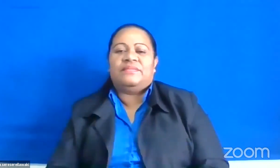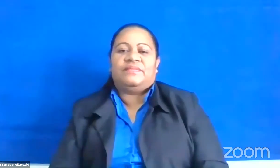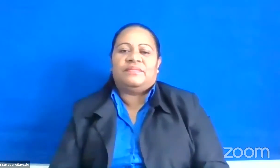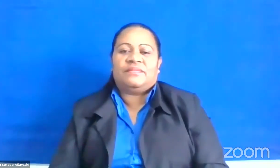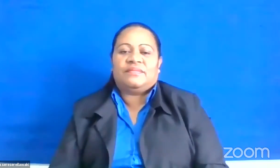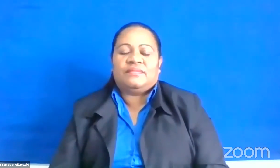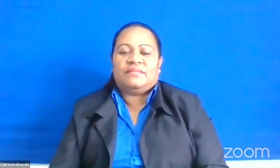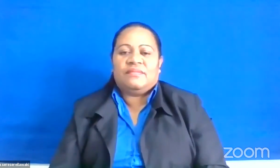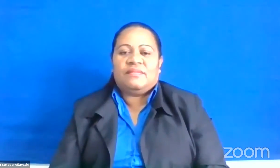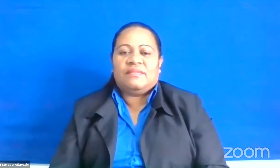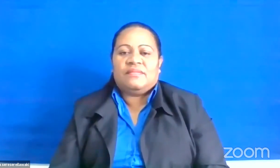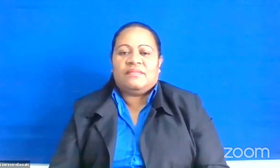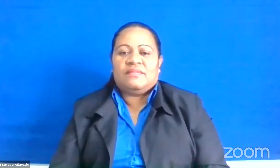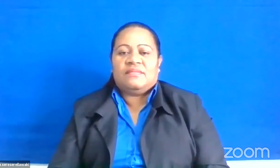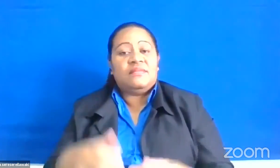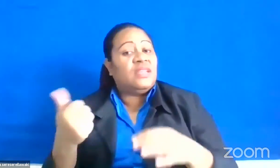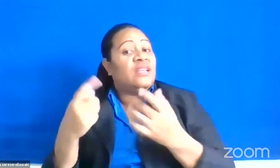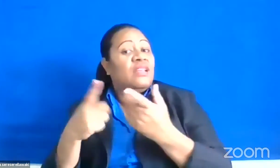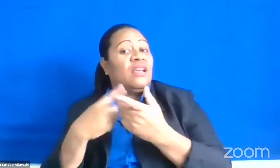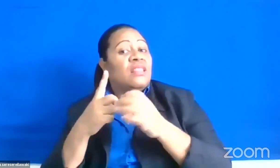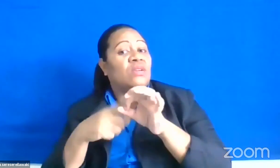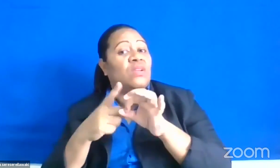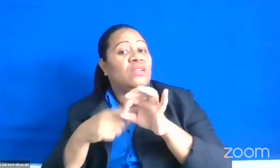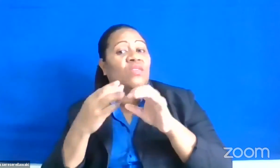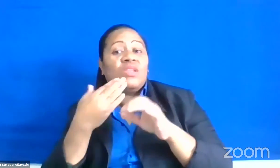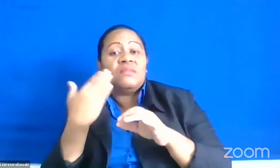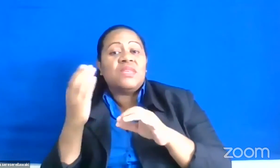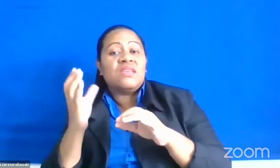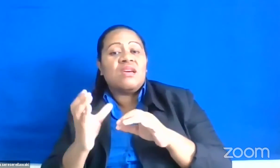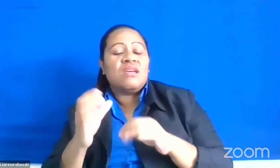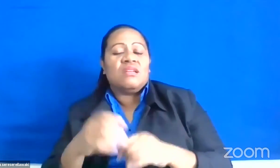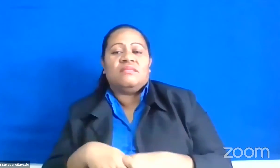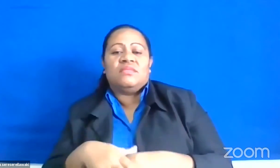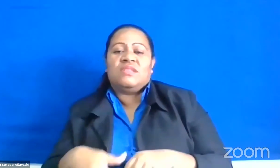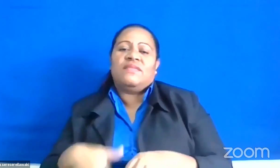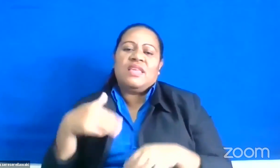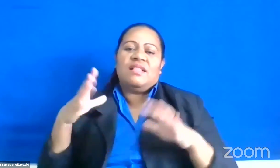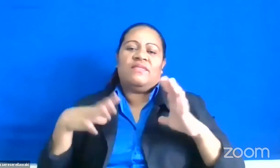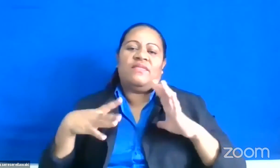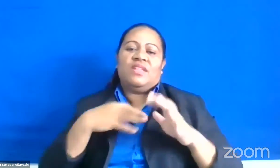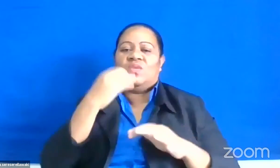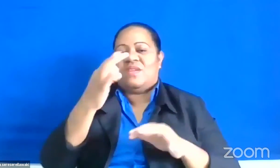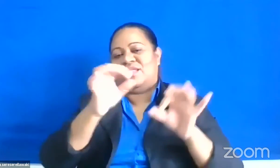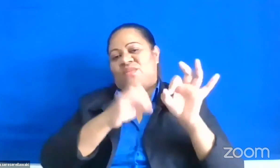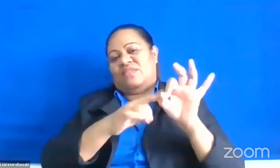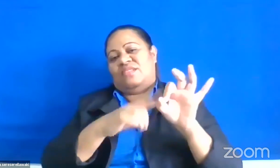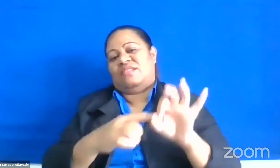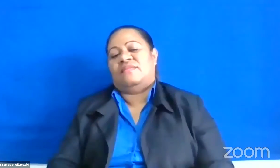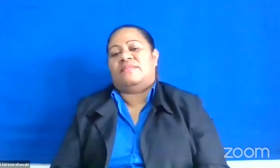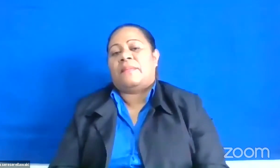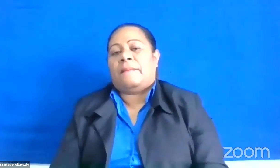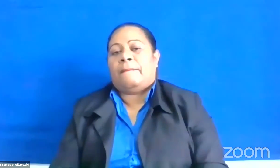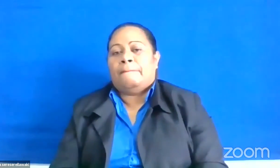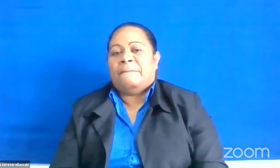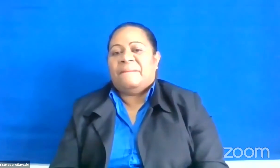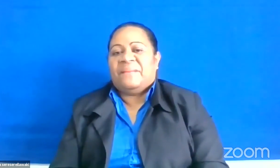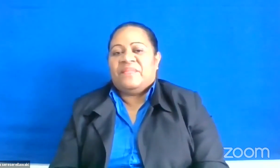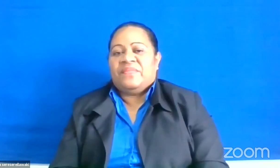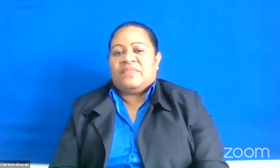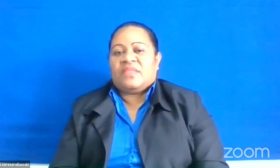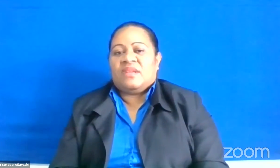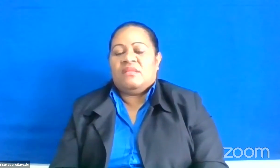any questions for the speakers feel please feel free to uh we have